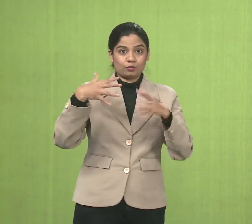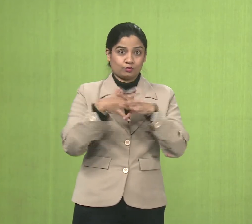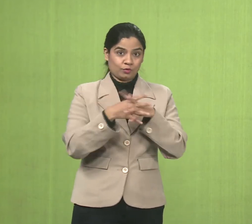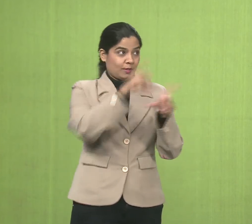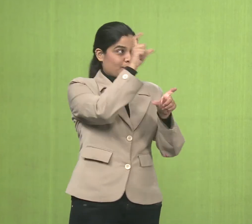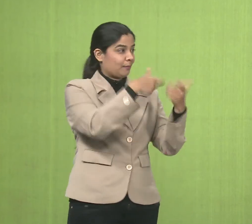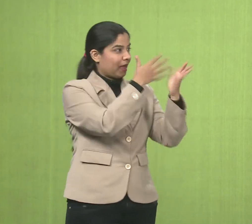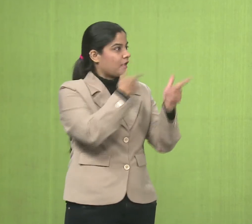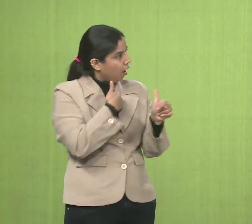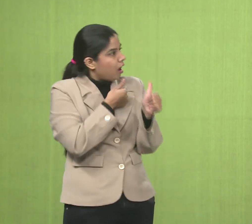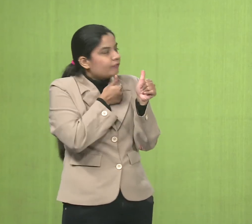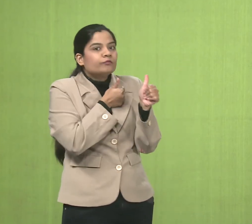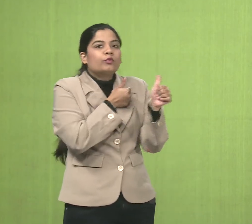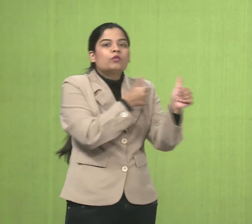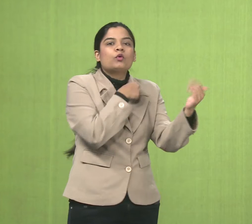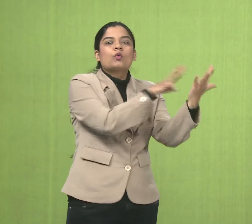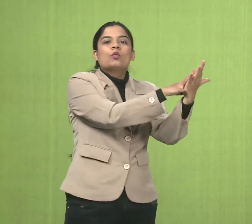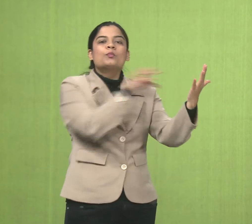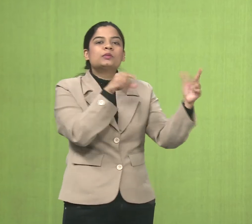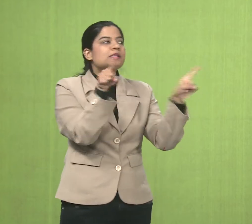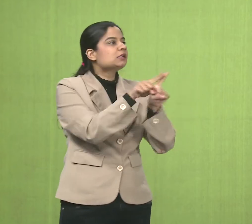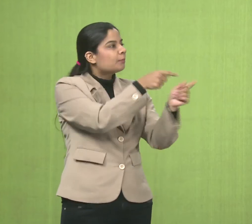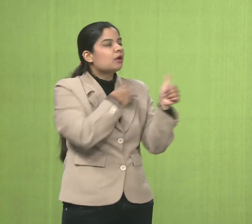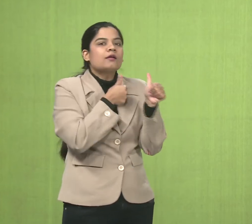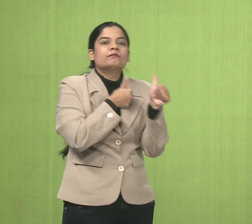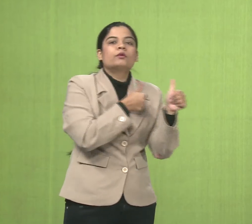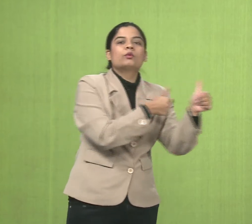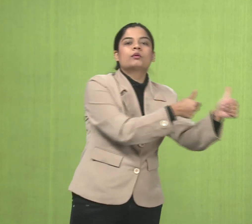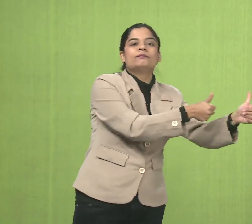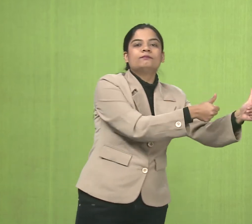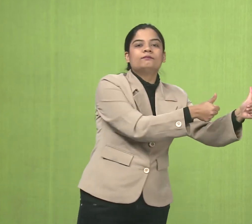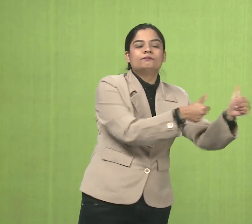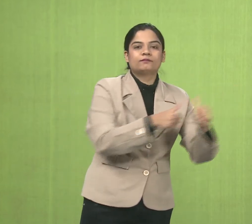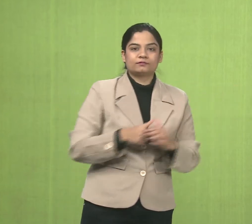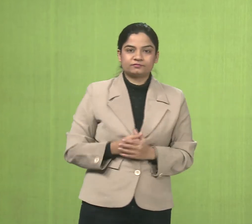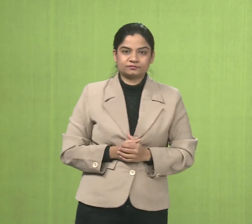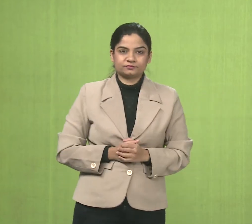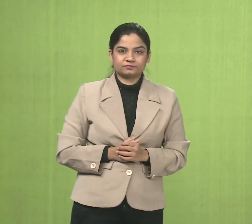Follow, to go or to come after a particular person or a thing.